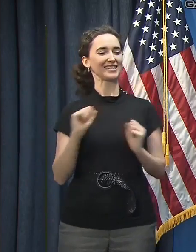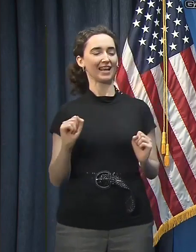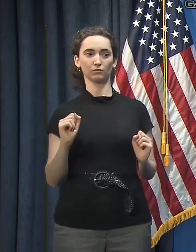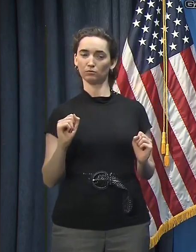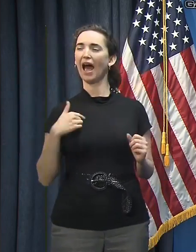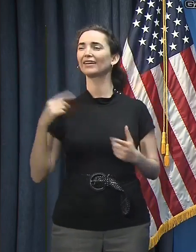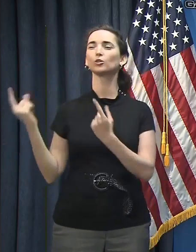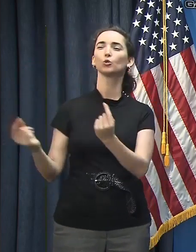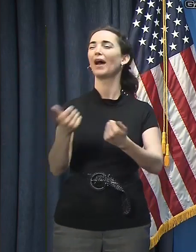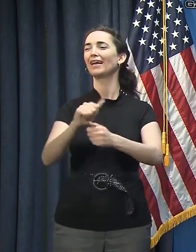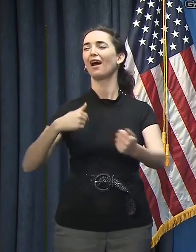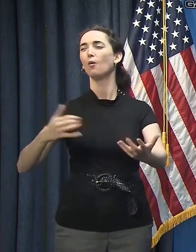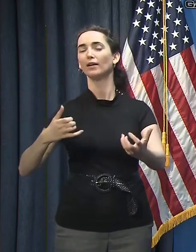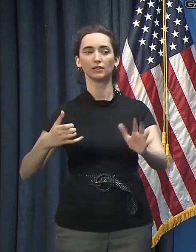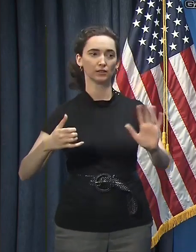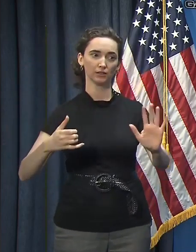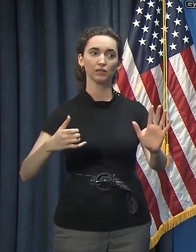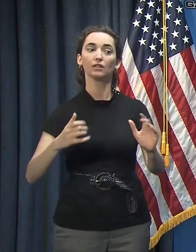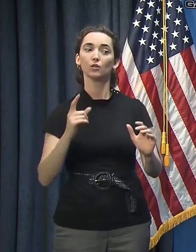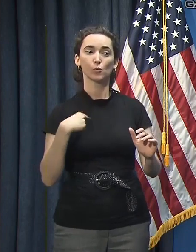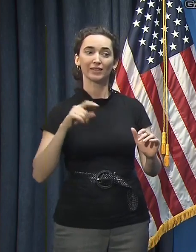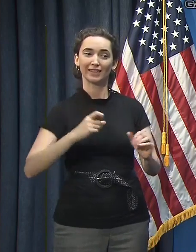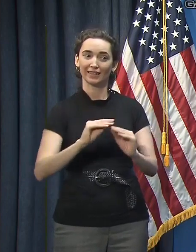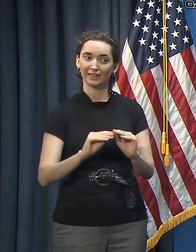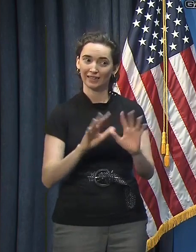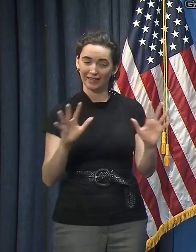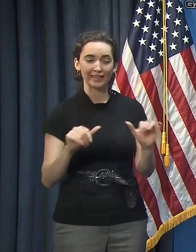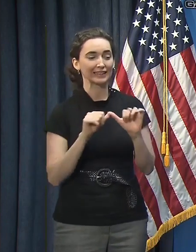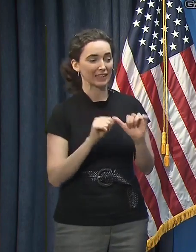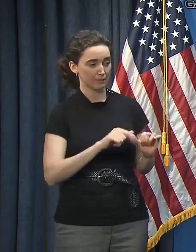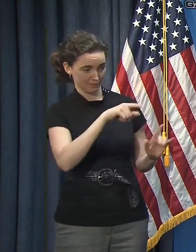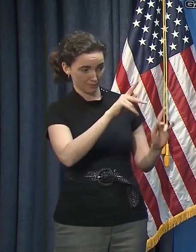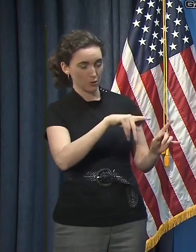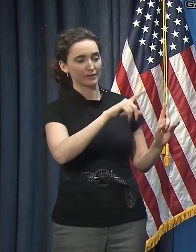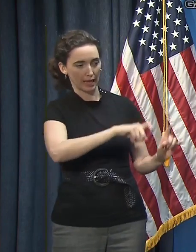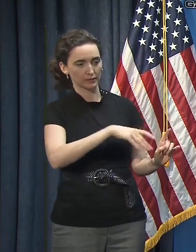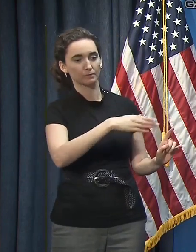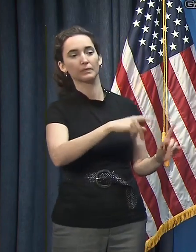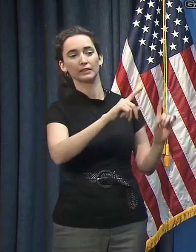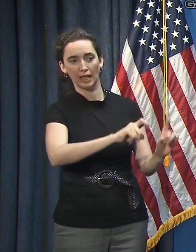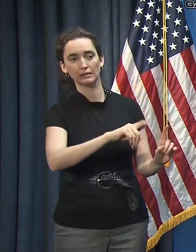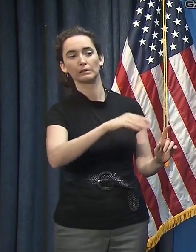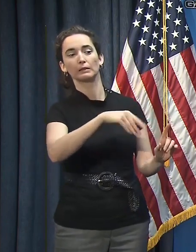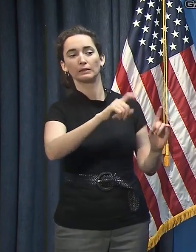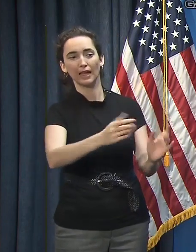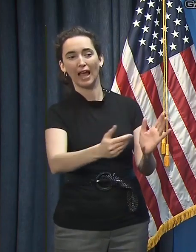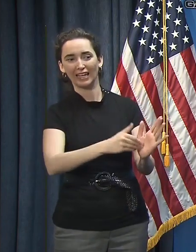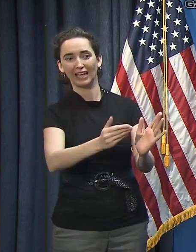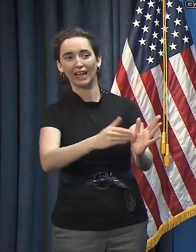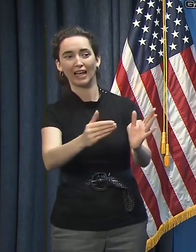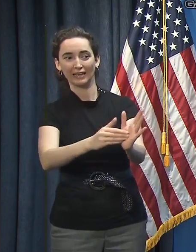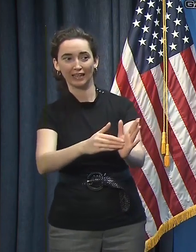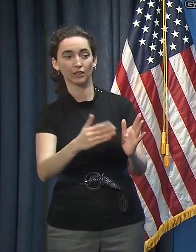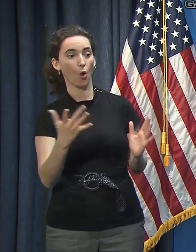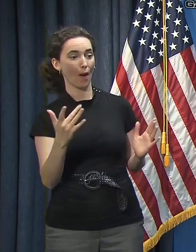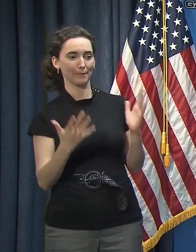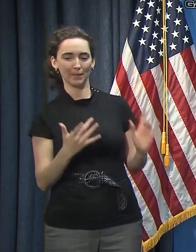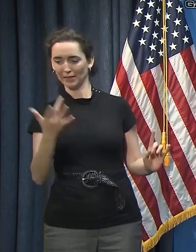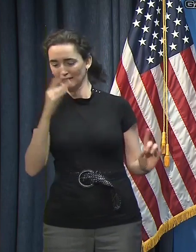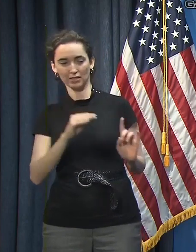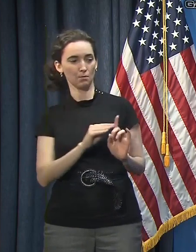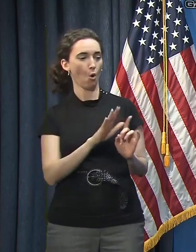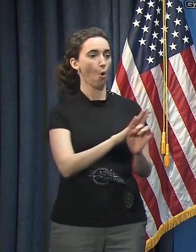about my day. We want to make sure that it's clear that we need to continue to test those individuals over their period of potential exposure to